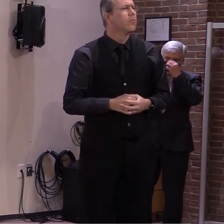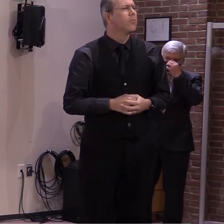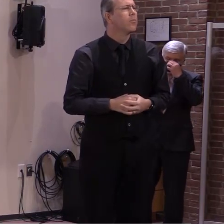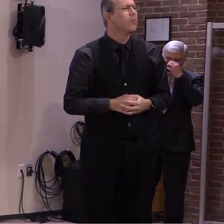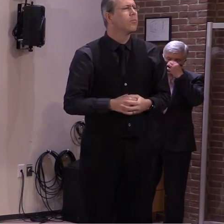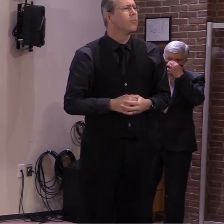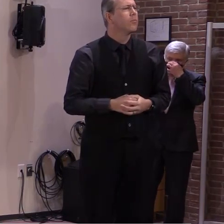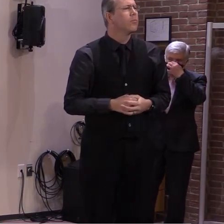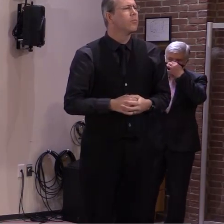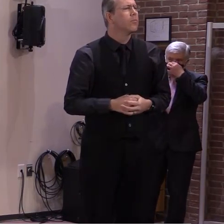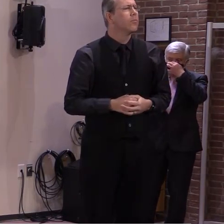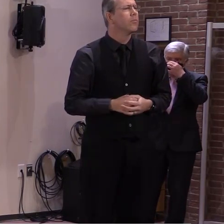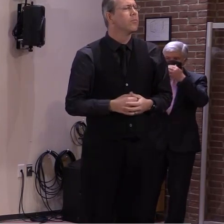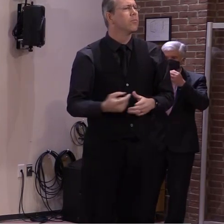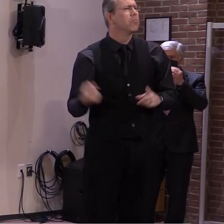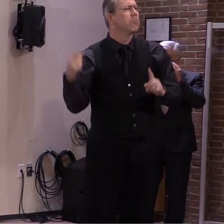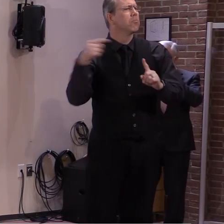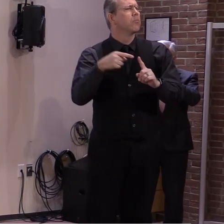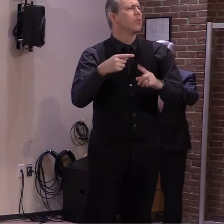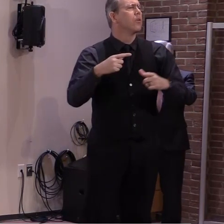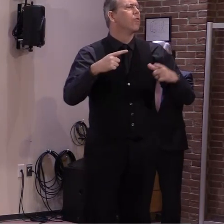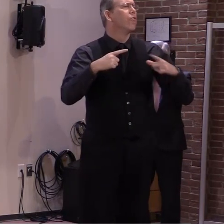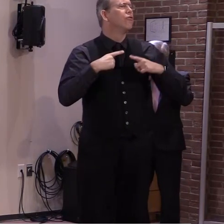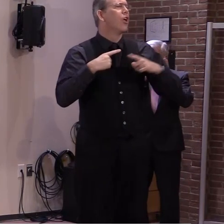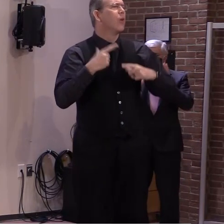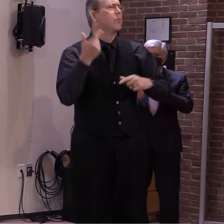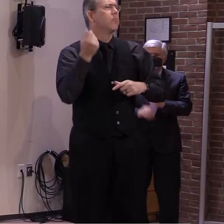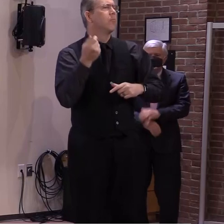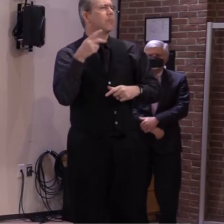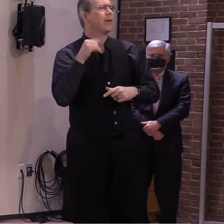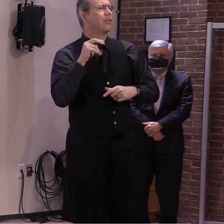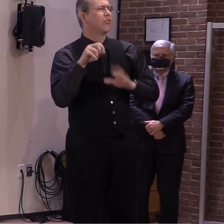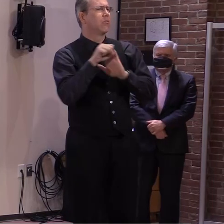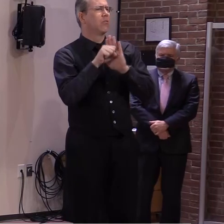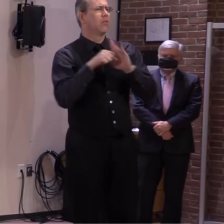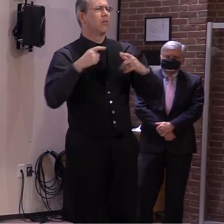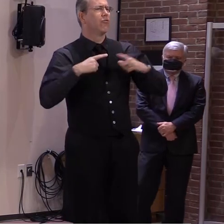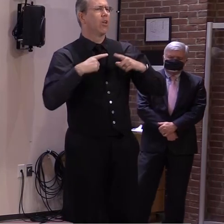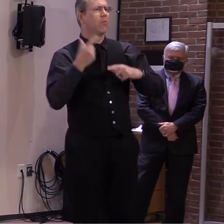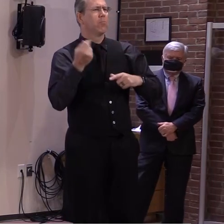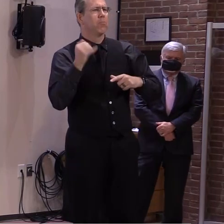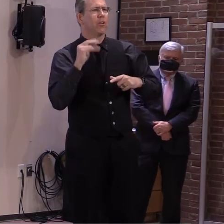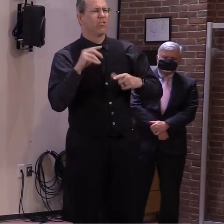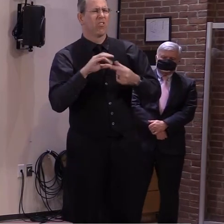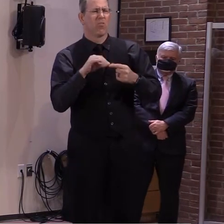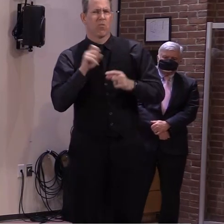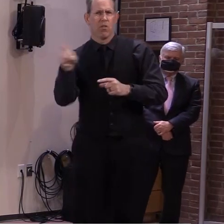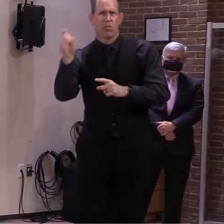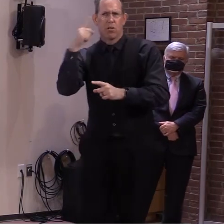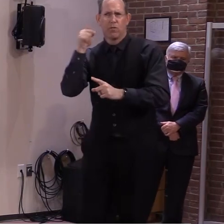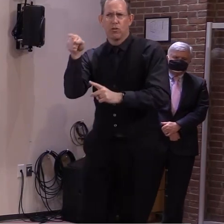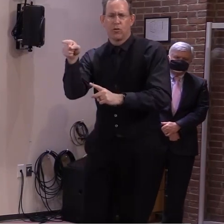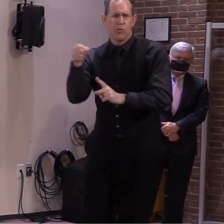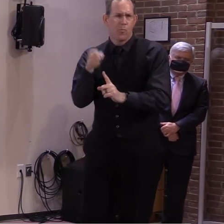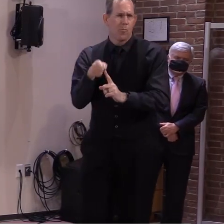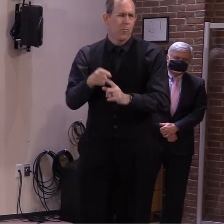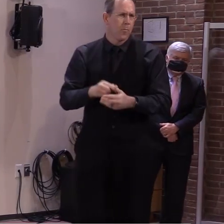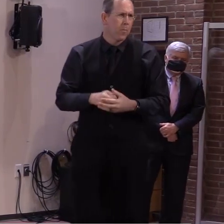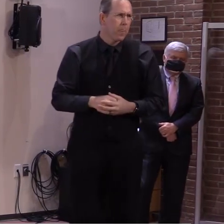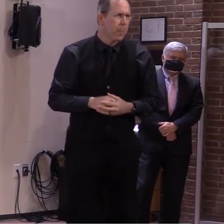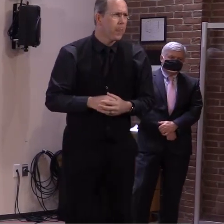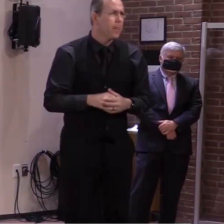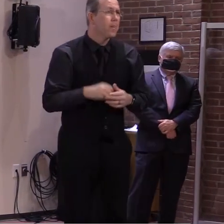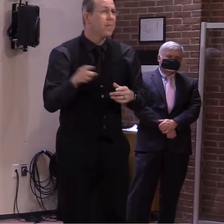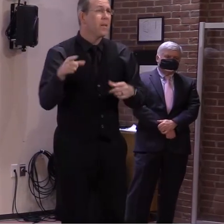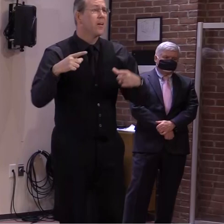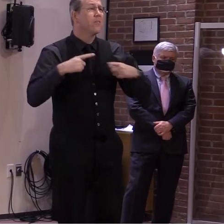It was well known by both the state and the labor unions themselves that the state pension plan has been